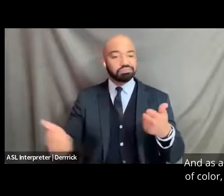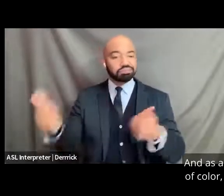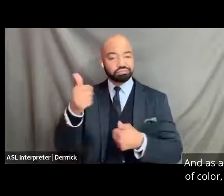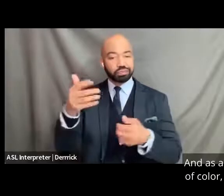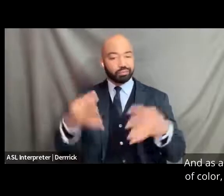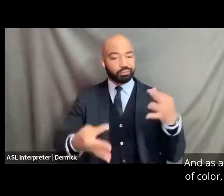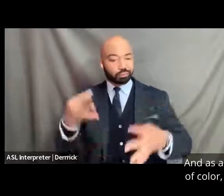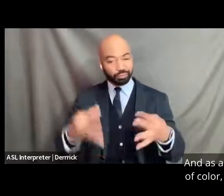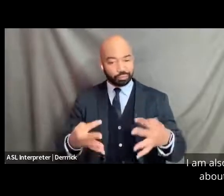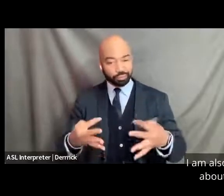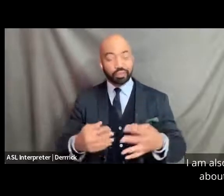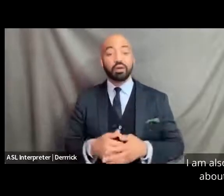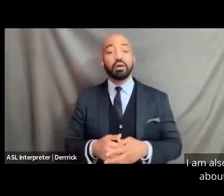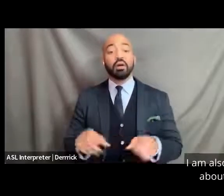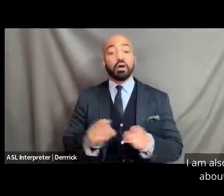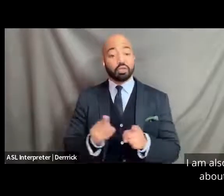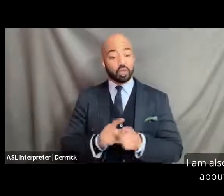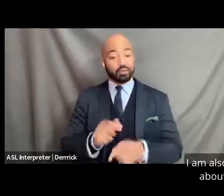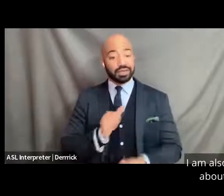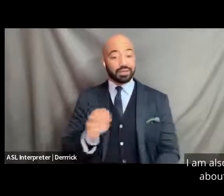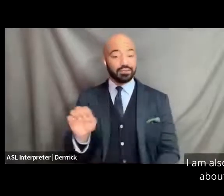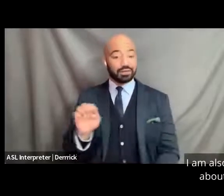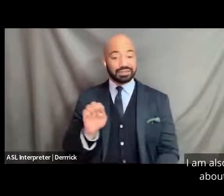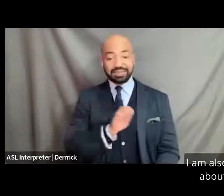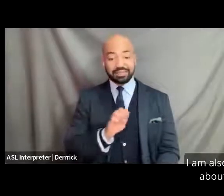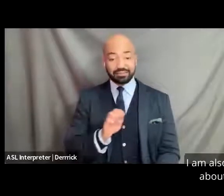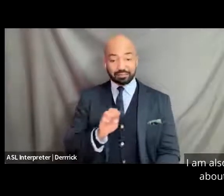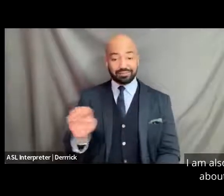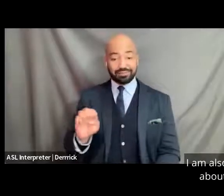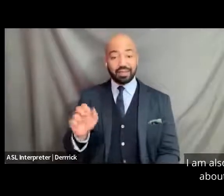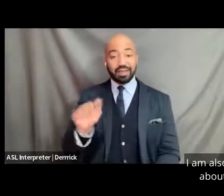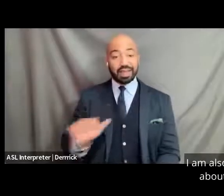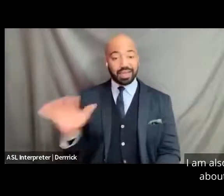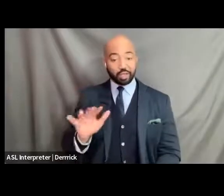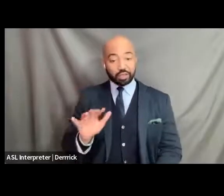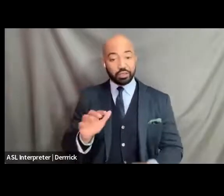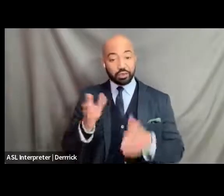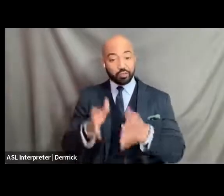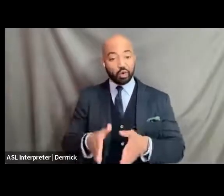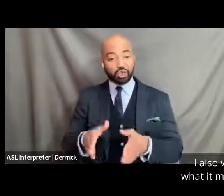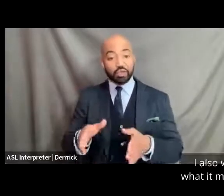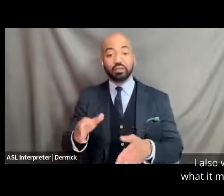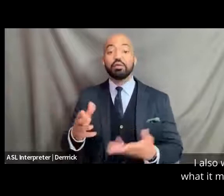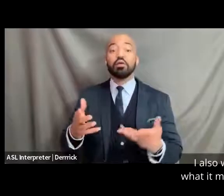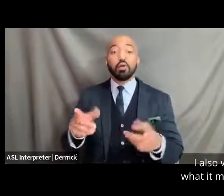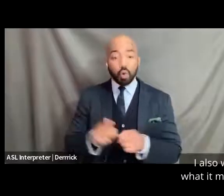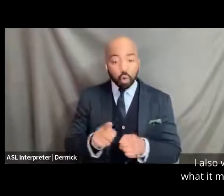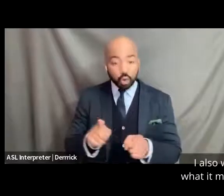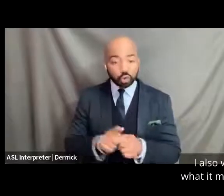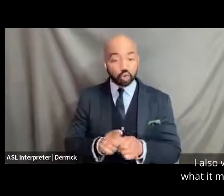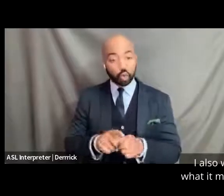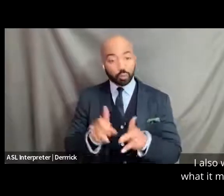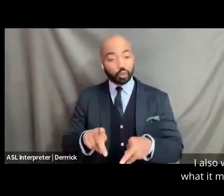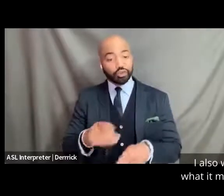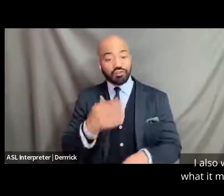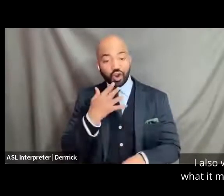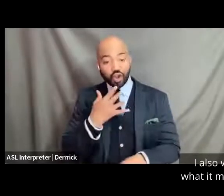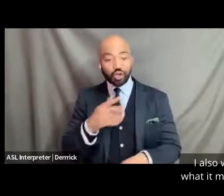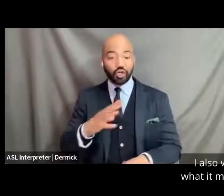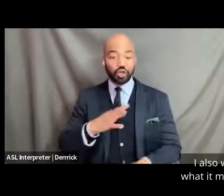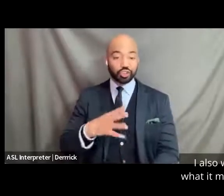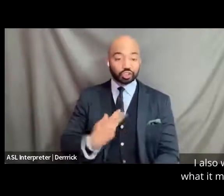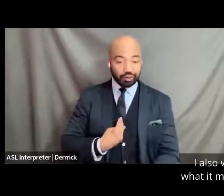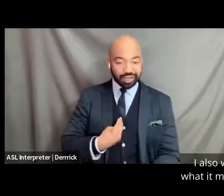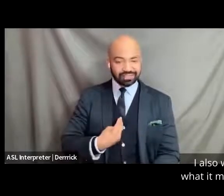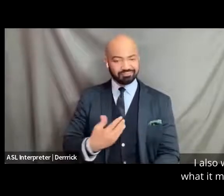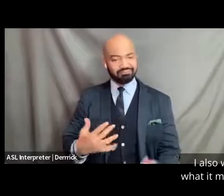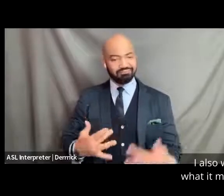disabled and trans i am also extremely excited about that possibility i also want to talk